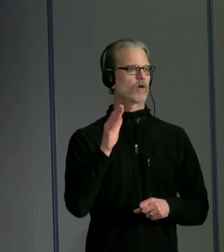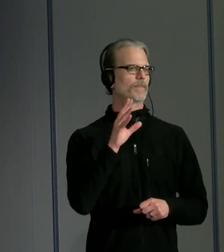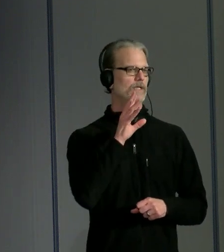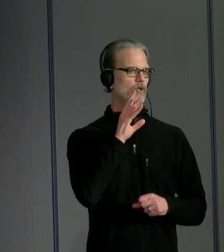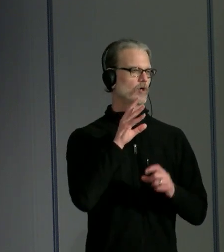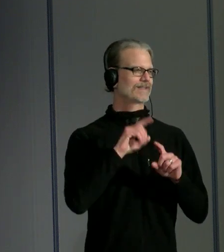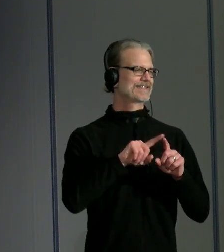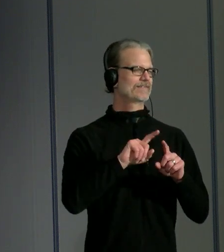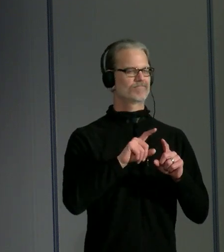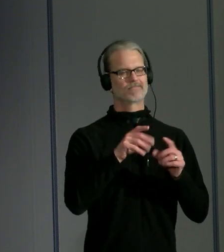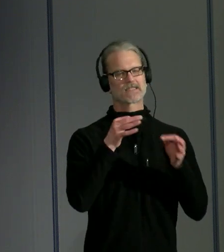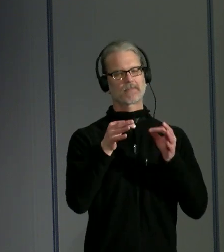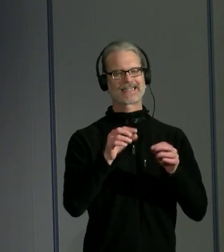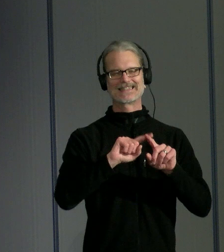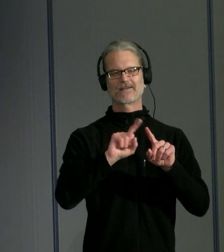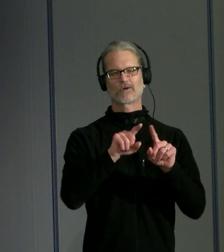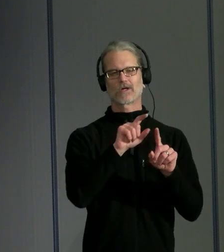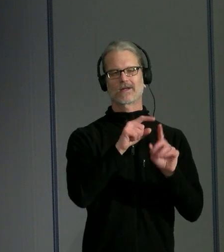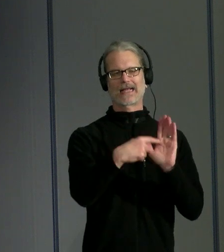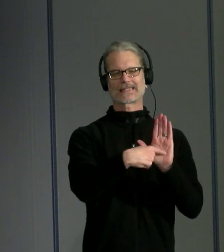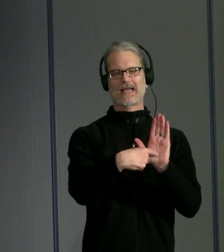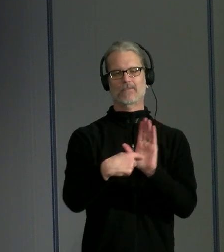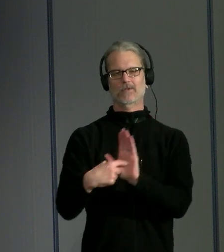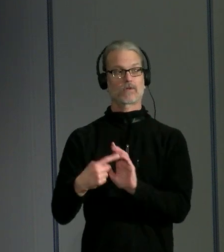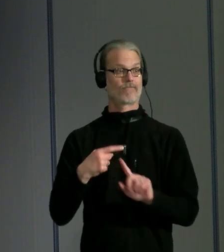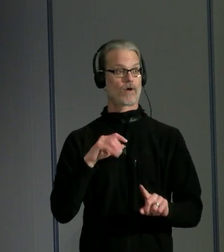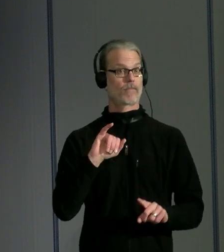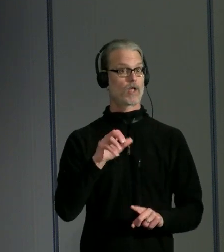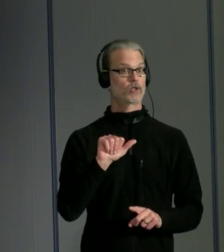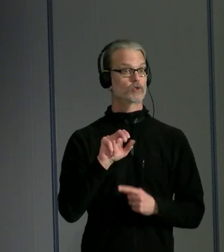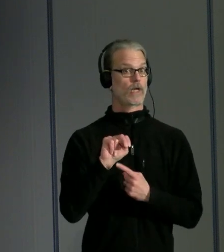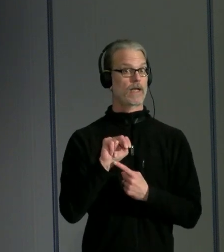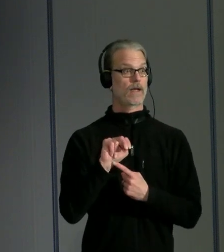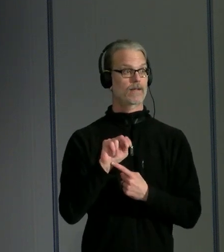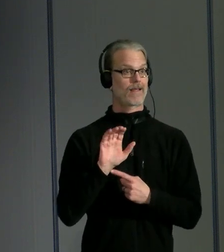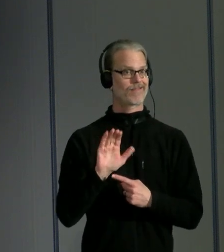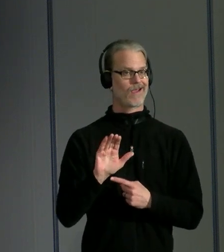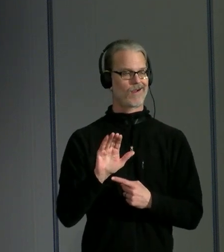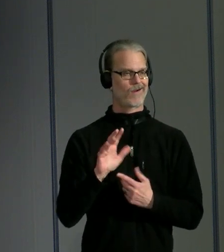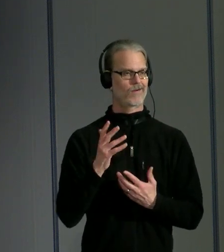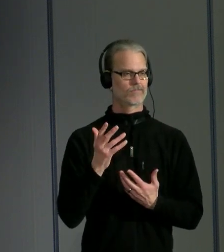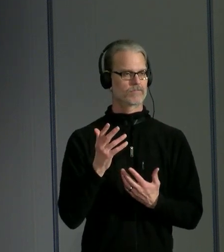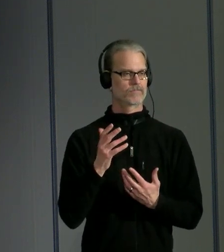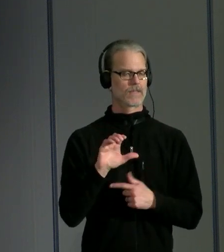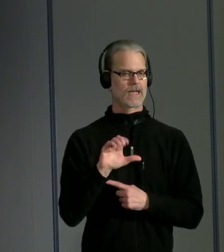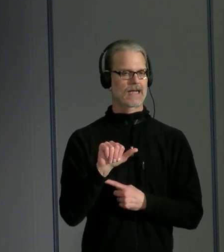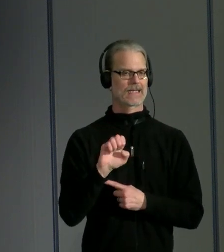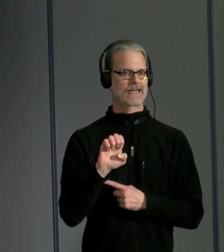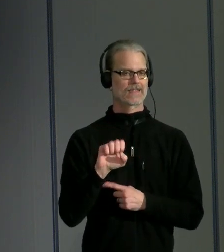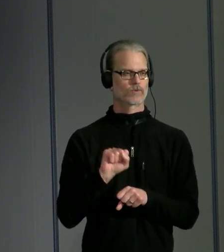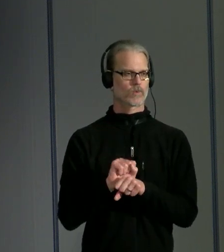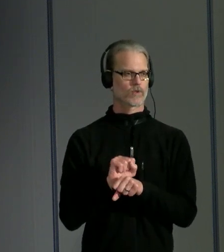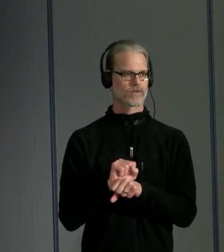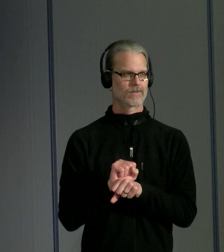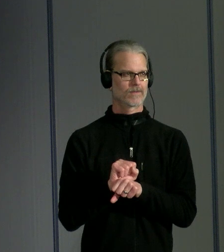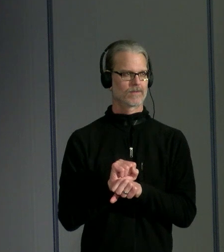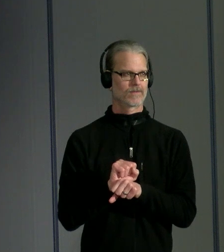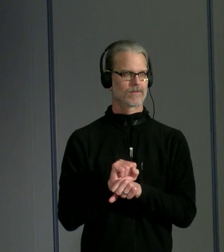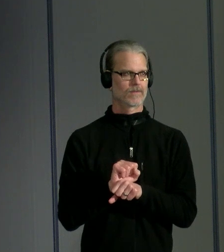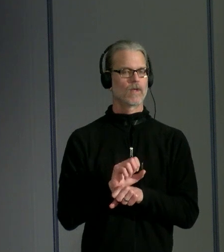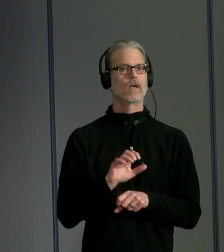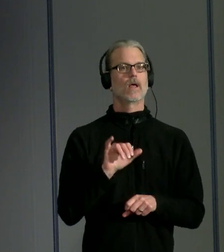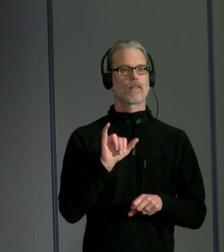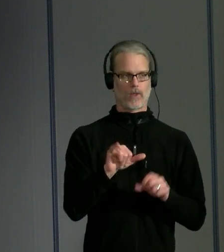some examples that are drawn from Jan's casework. These examples are also